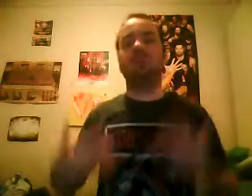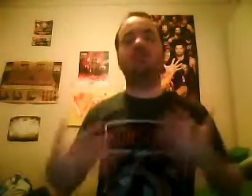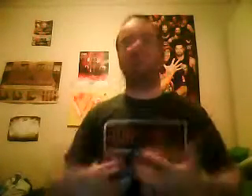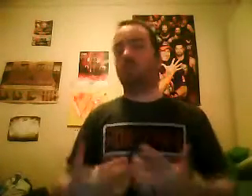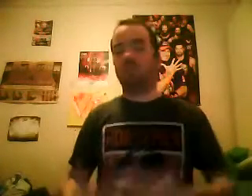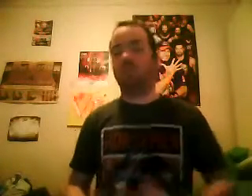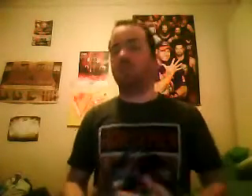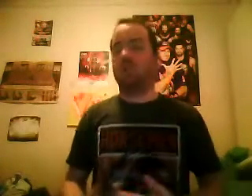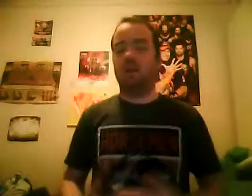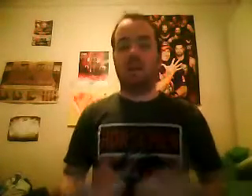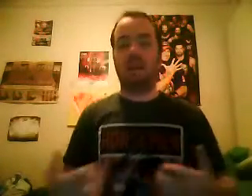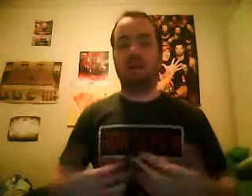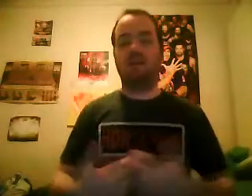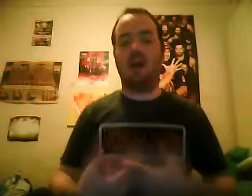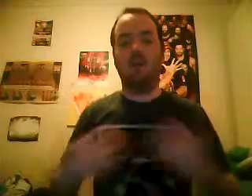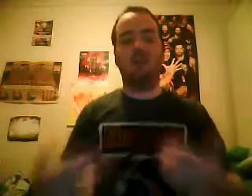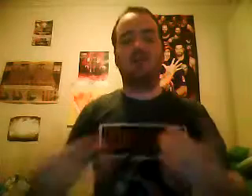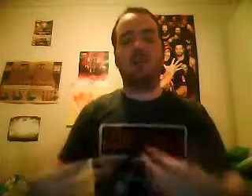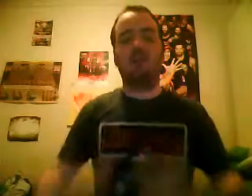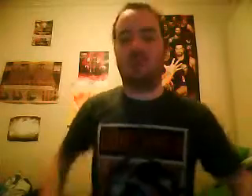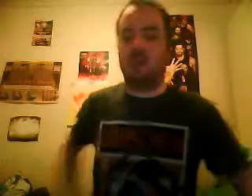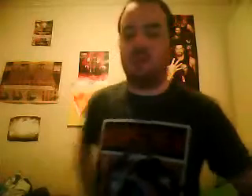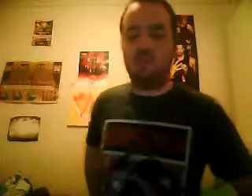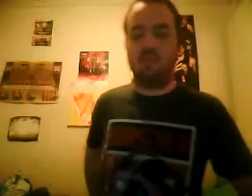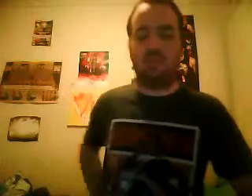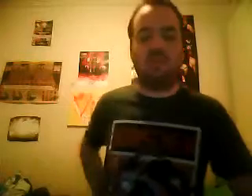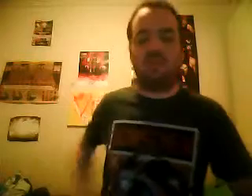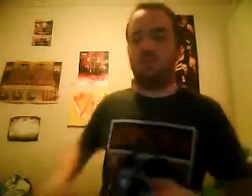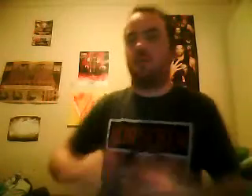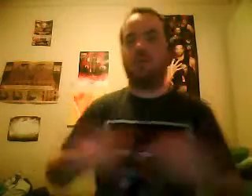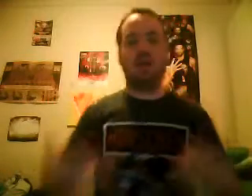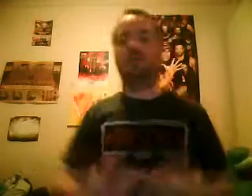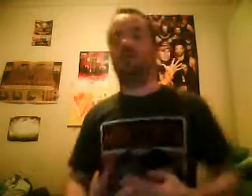good. And I want to see more of that. I want to see more of Mandy Rose.